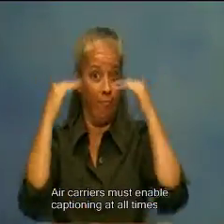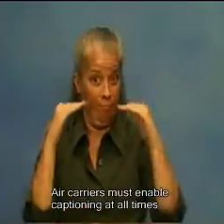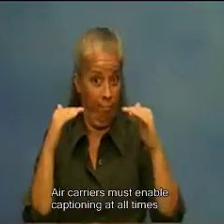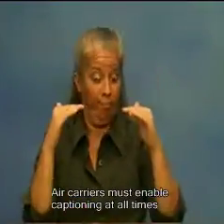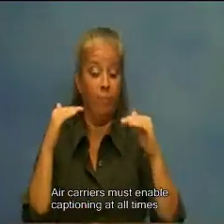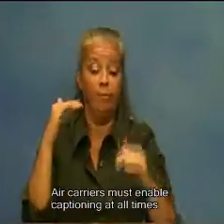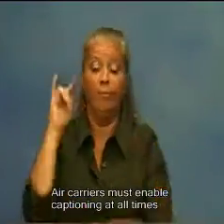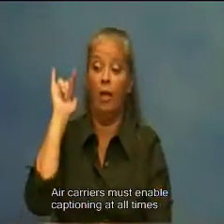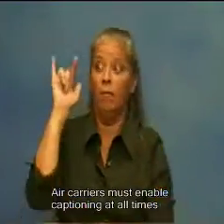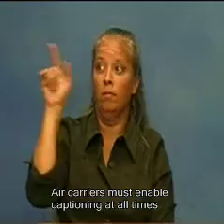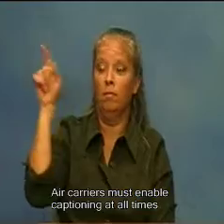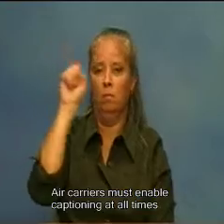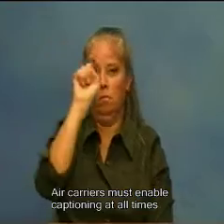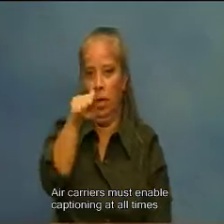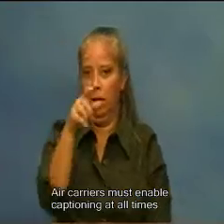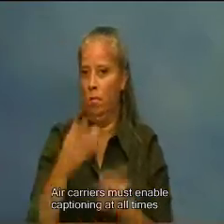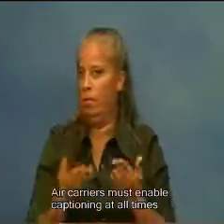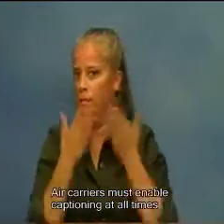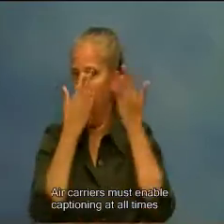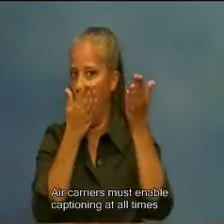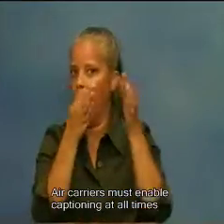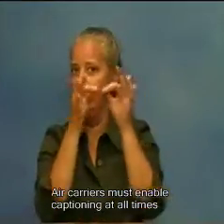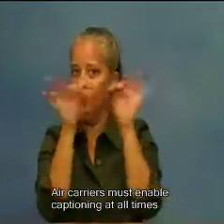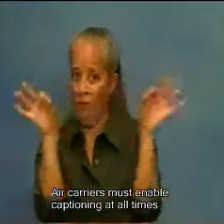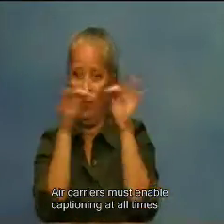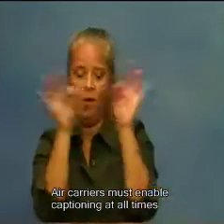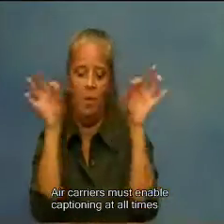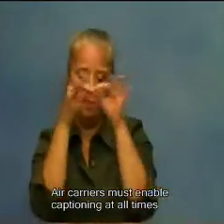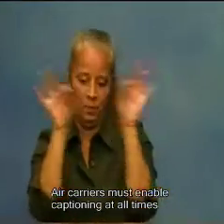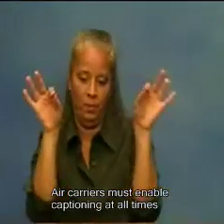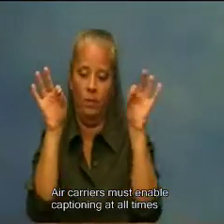Air carriers must enable captioning at all times